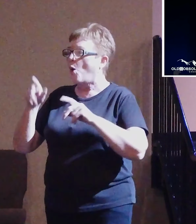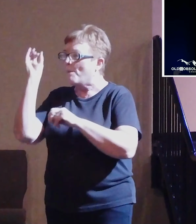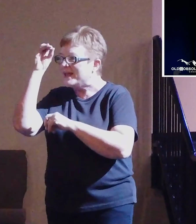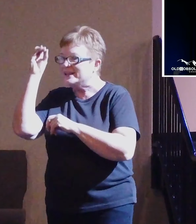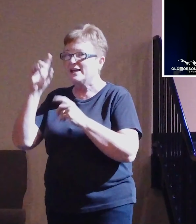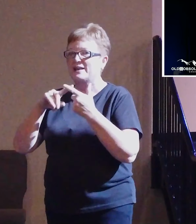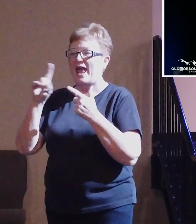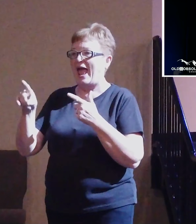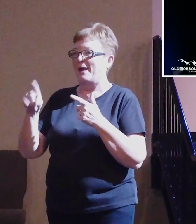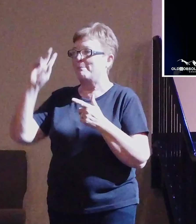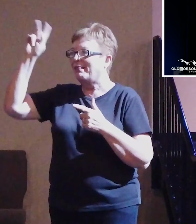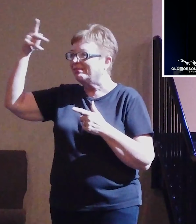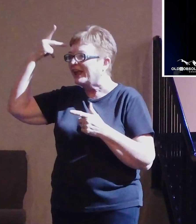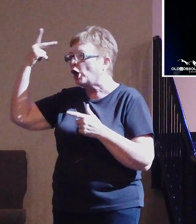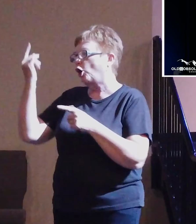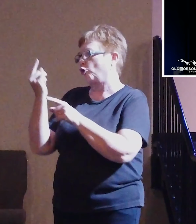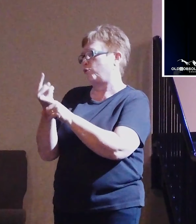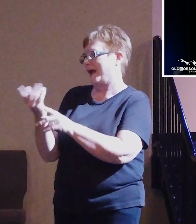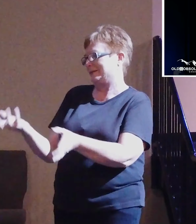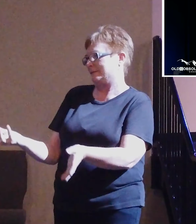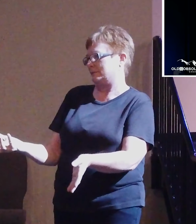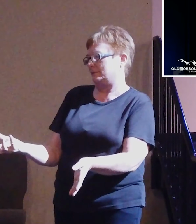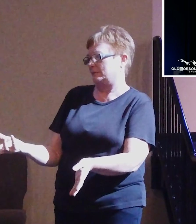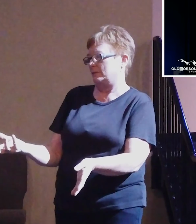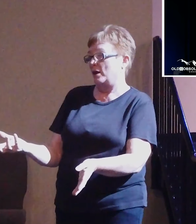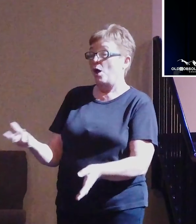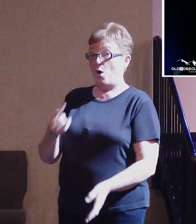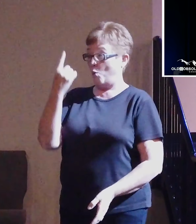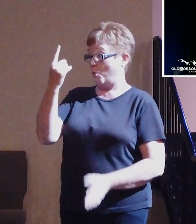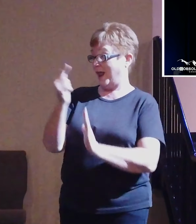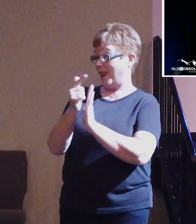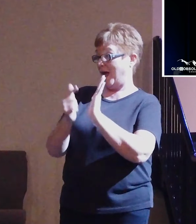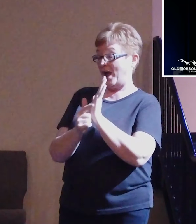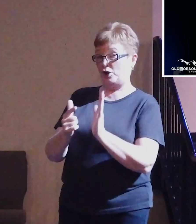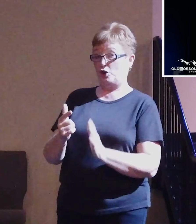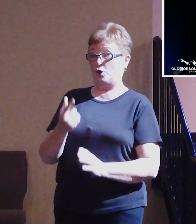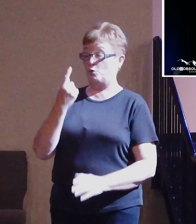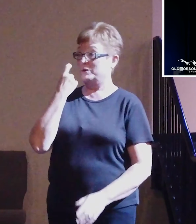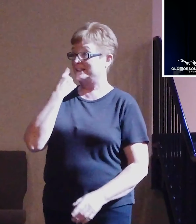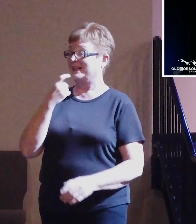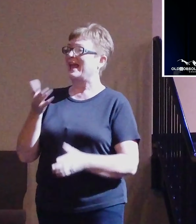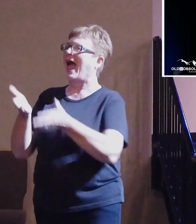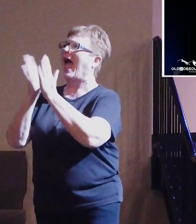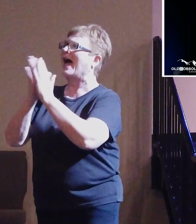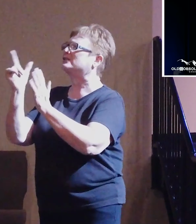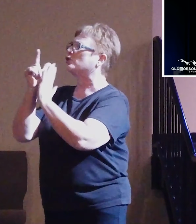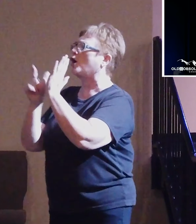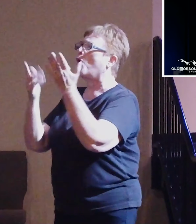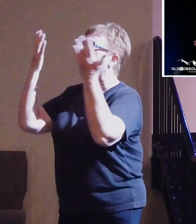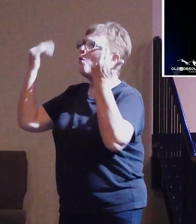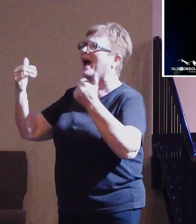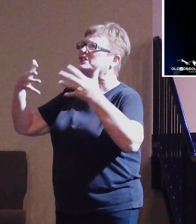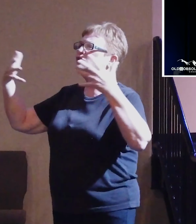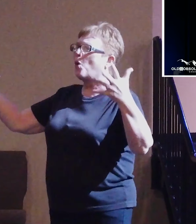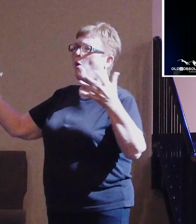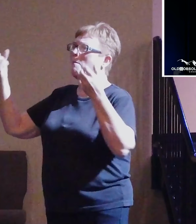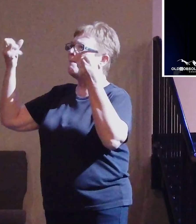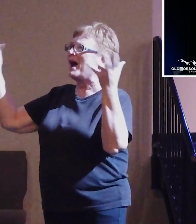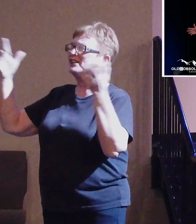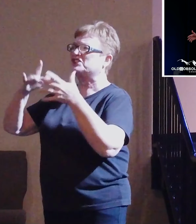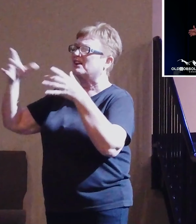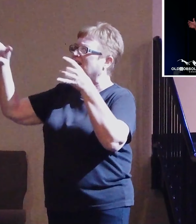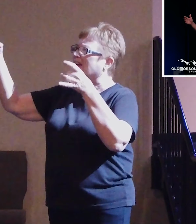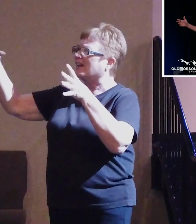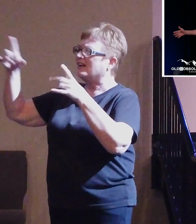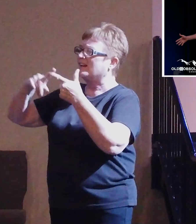correctness. So for example, when one lawyer recently asked a judge, why is there so much discrepancy between the